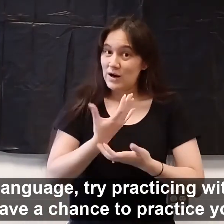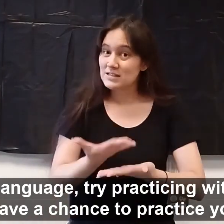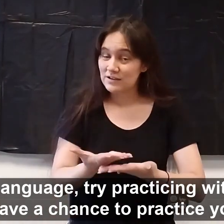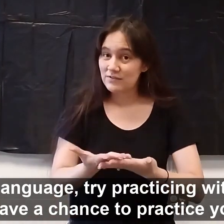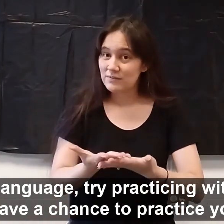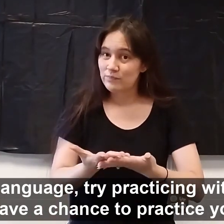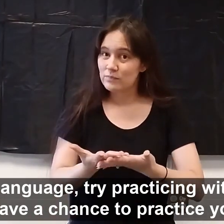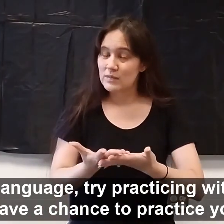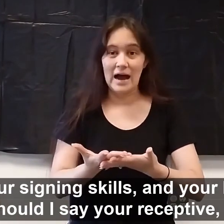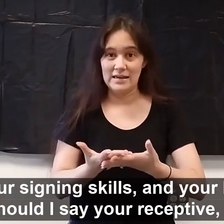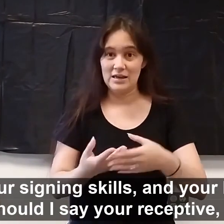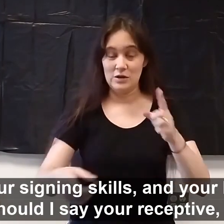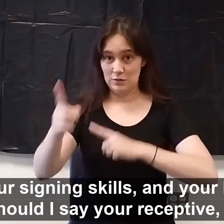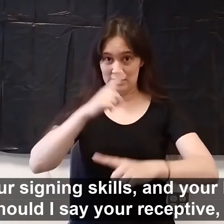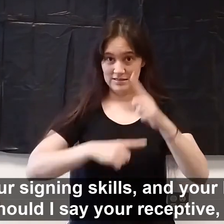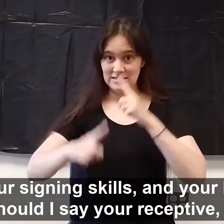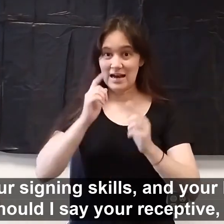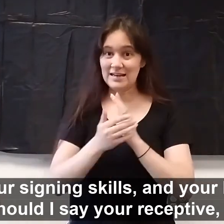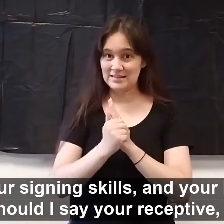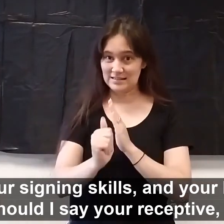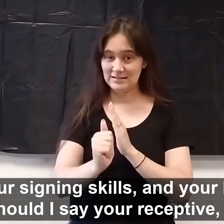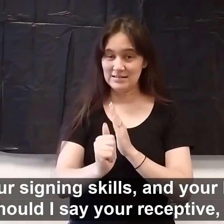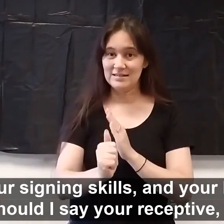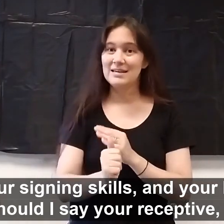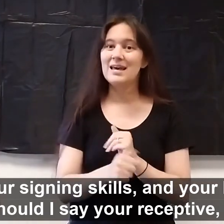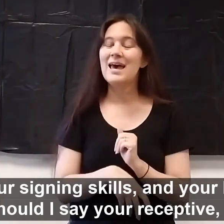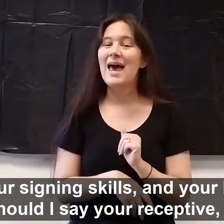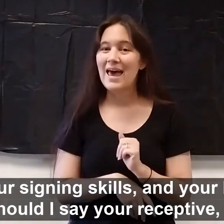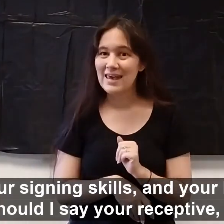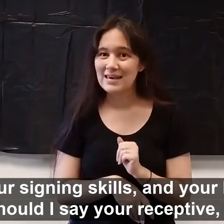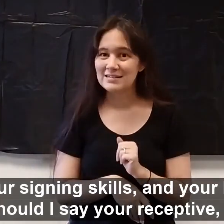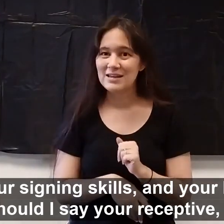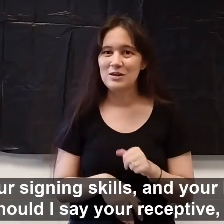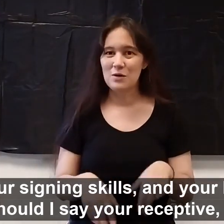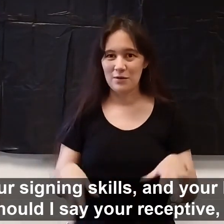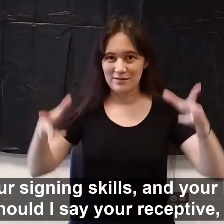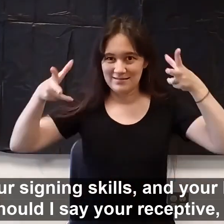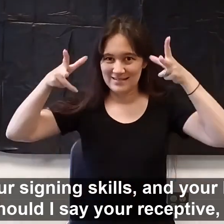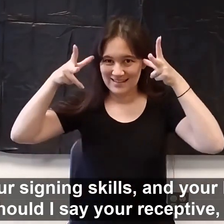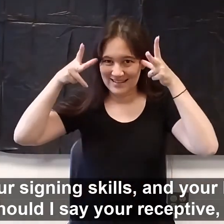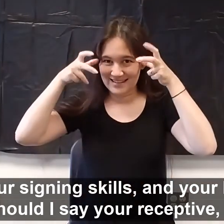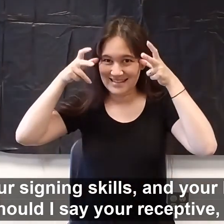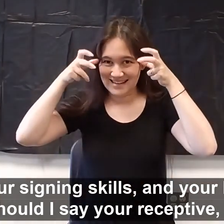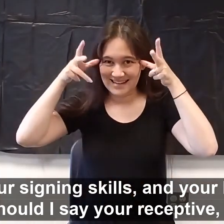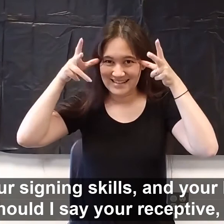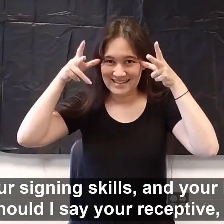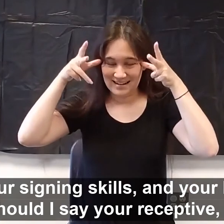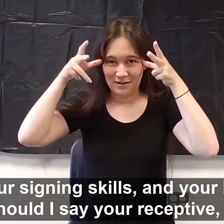expressive, i.e. your signing skills, and your listening, or should I